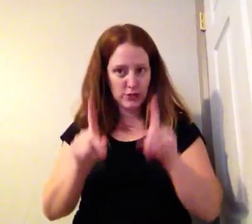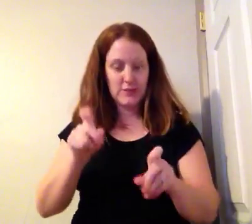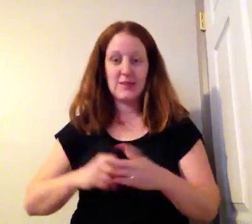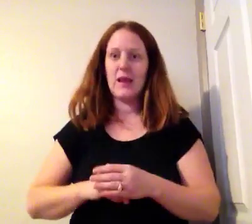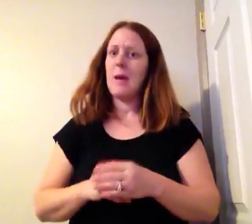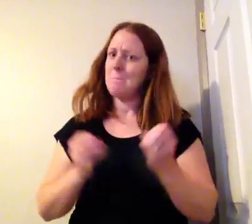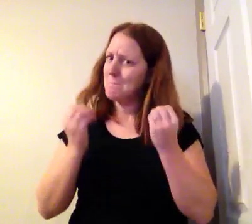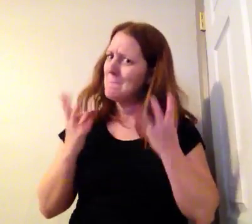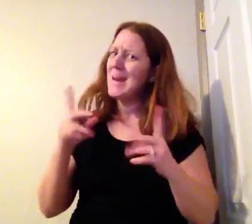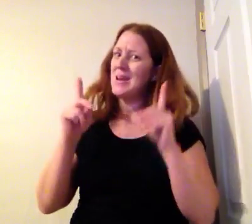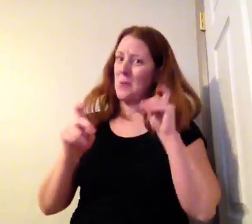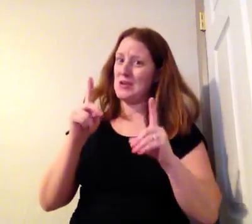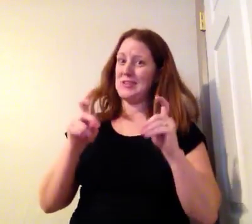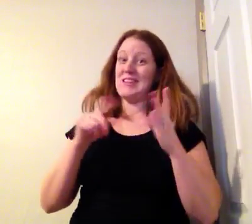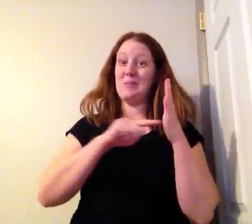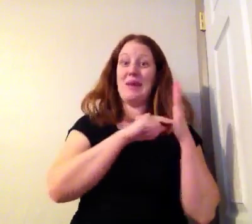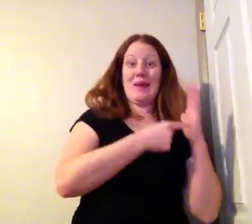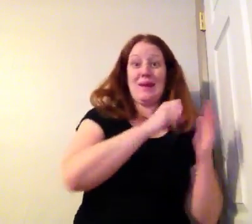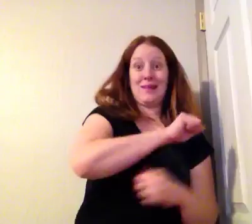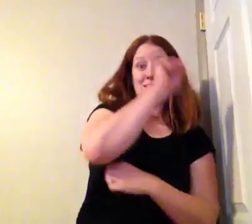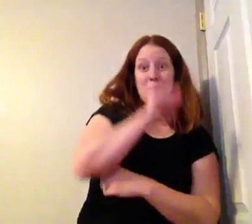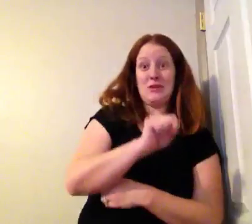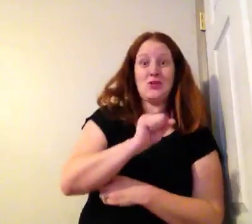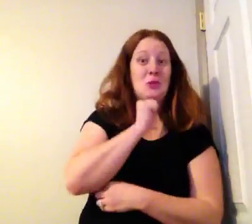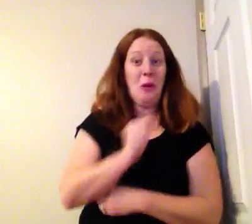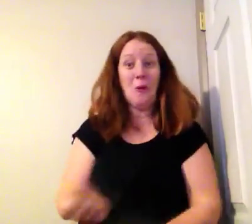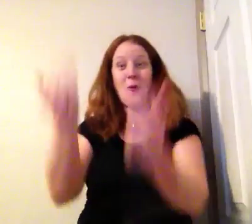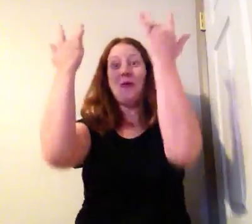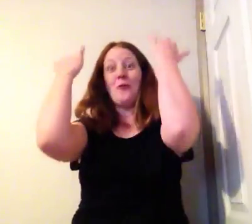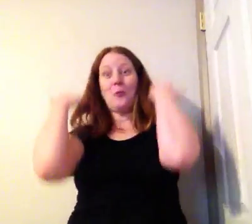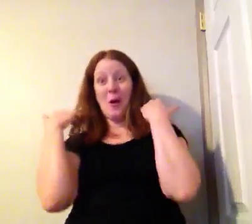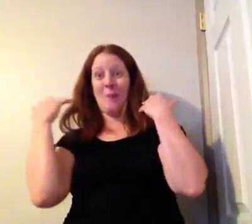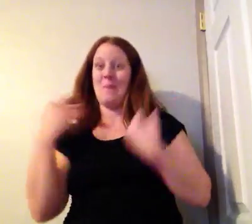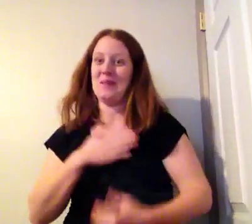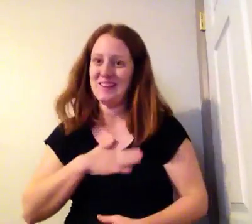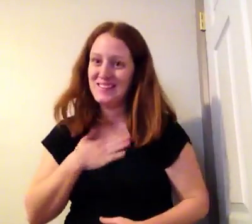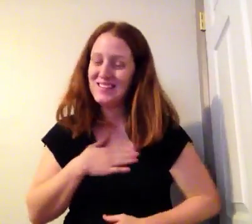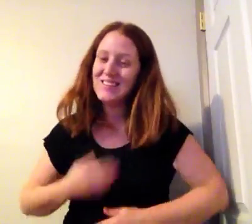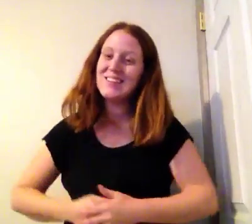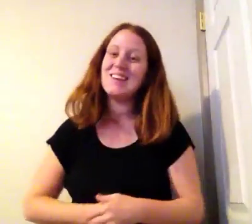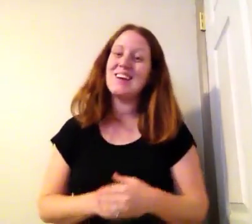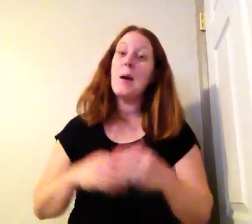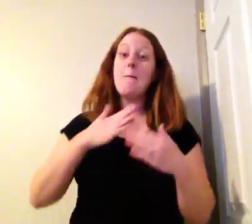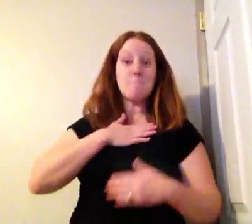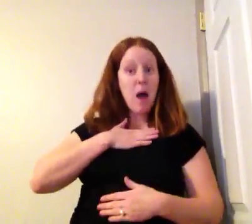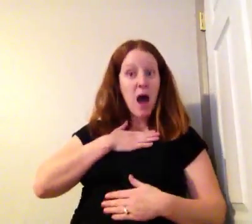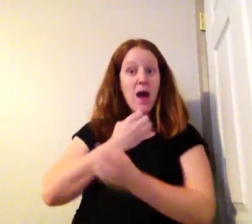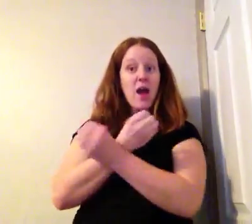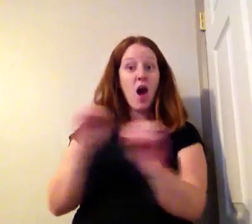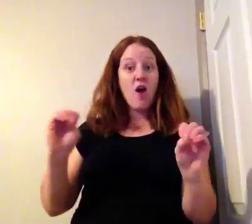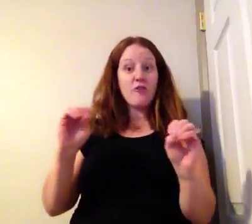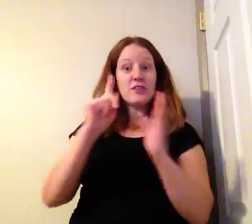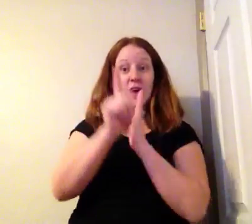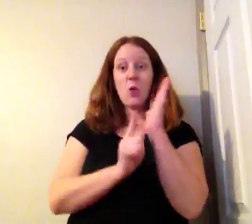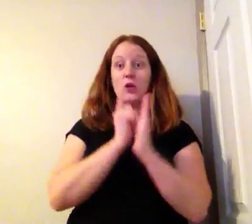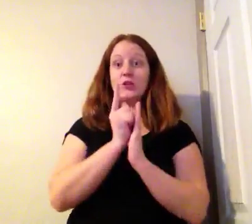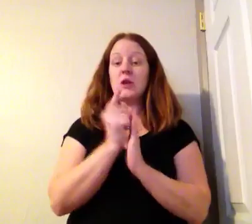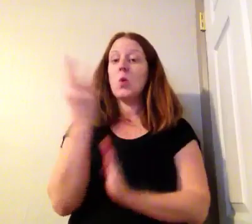Don't overwhelm him, please. Office hours. I have office hours Wednesdays from 4 to 5